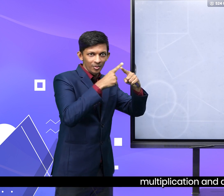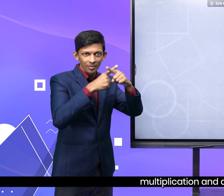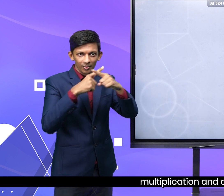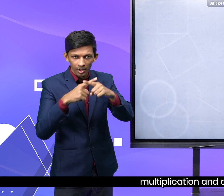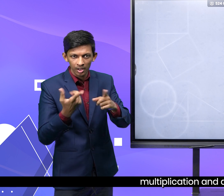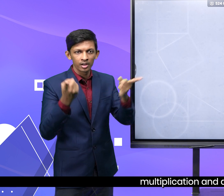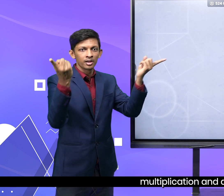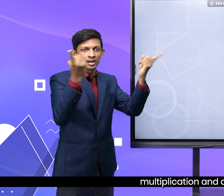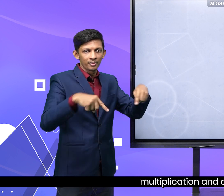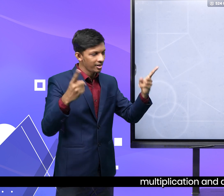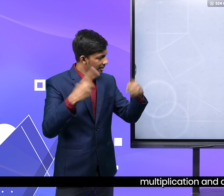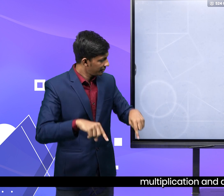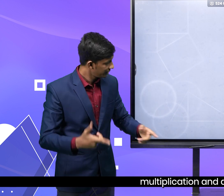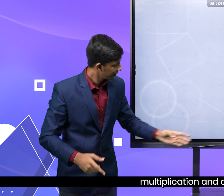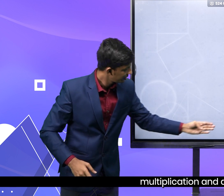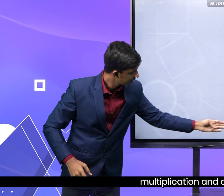multiplication and division,